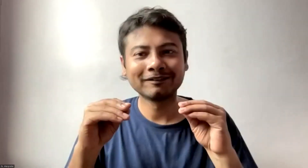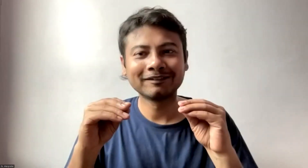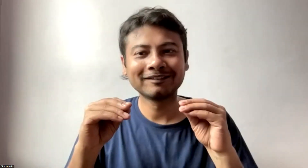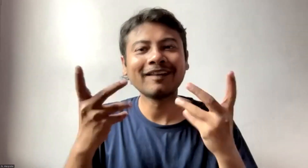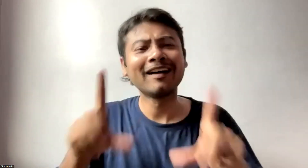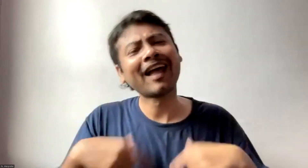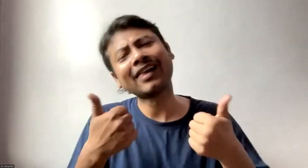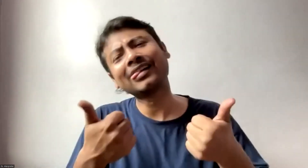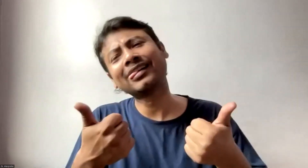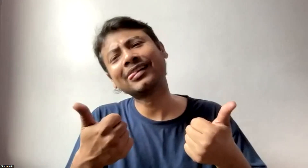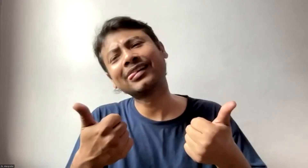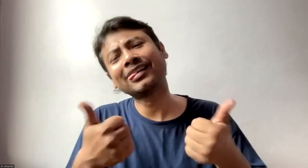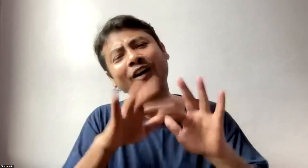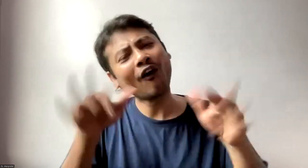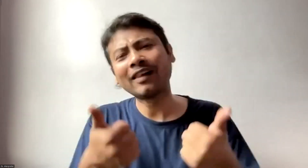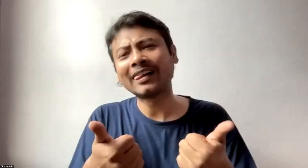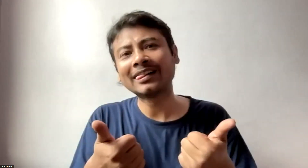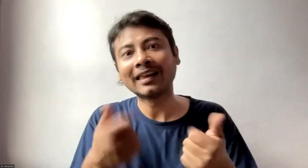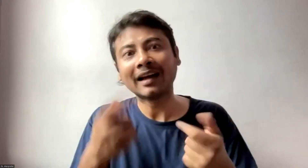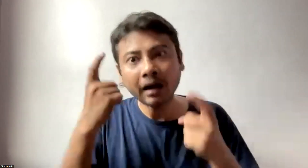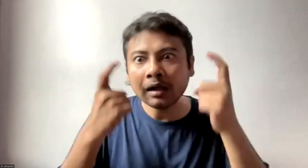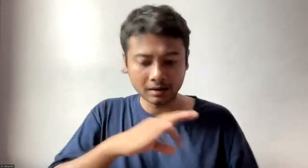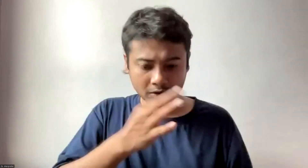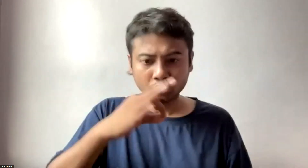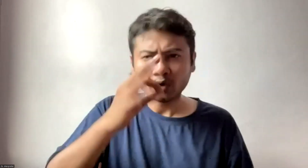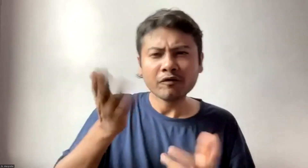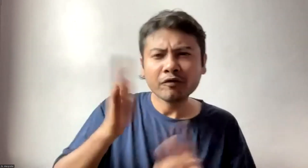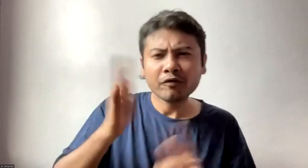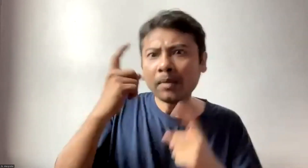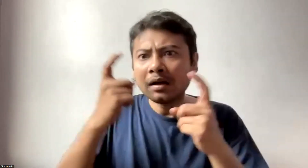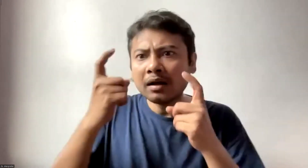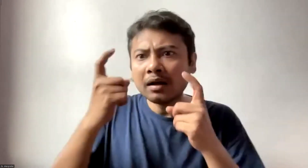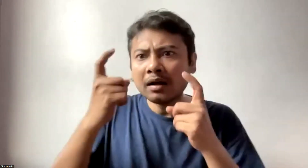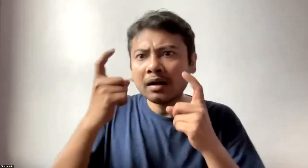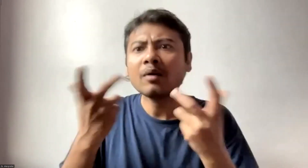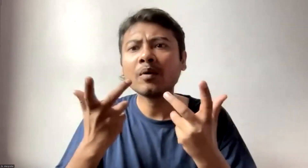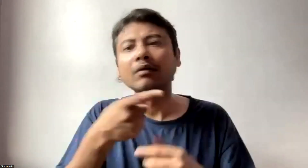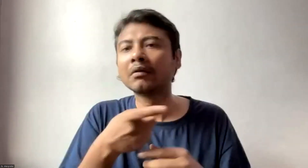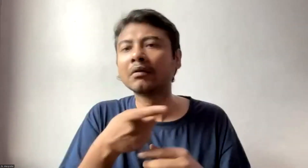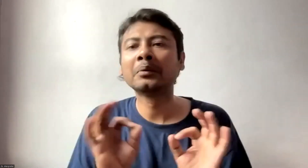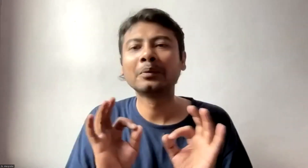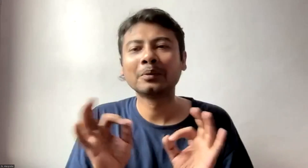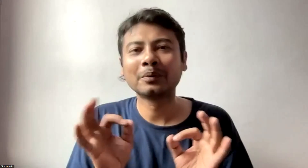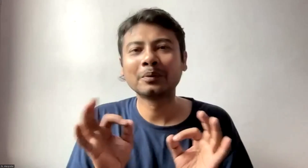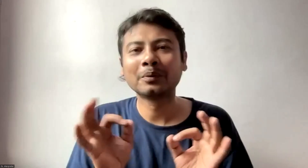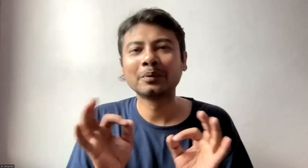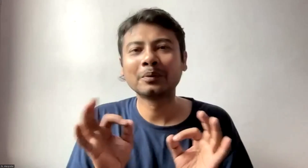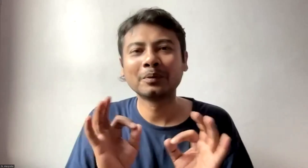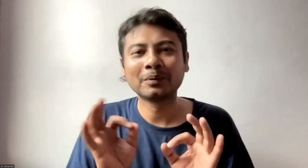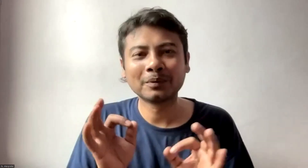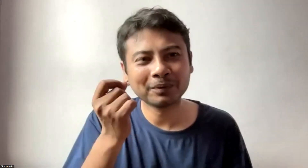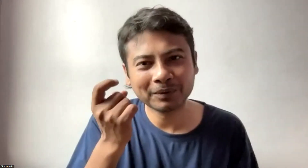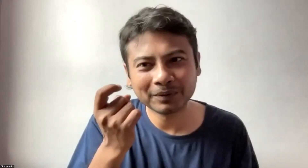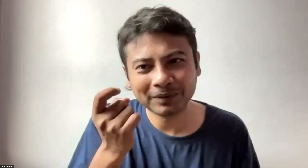So many questions. Don't you have all these questions ever since we are attending these Bhakti Vriksha classes? So many people ask me different kind of